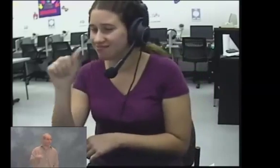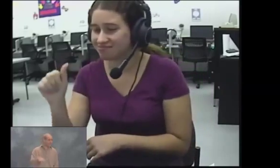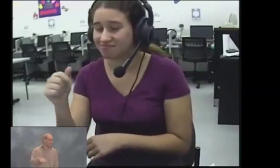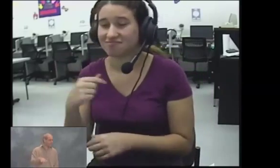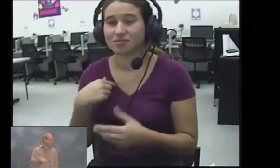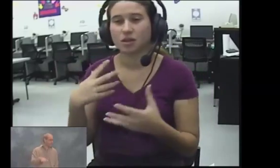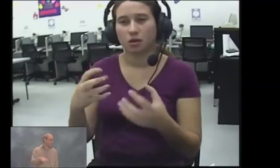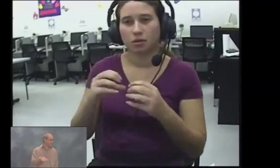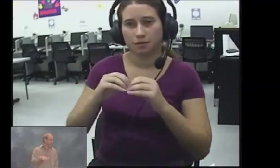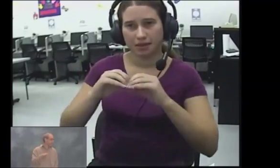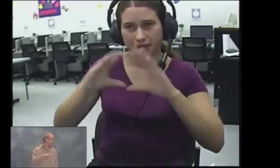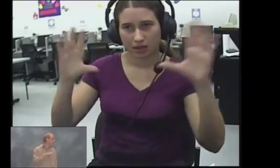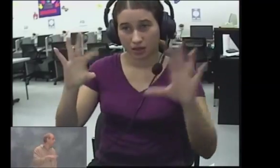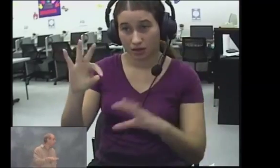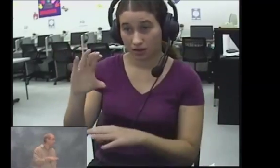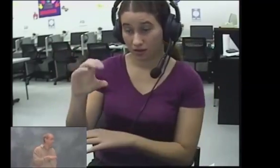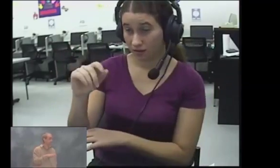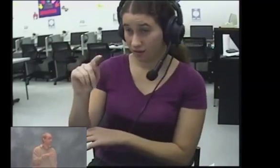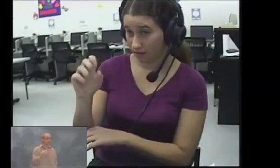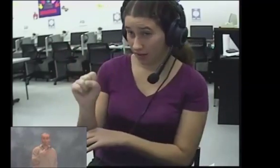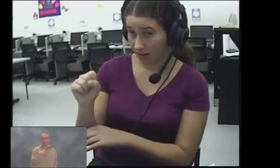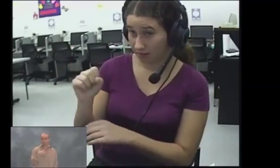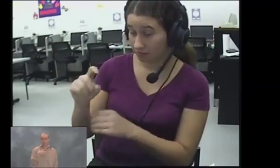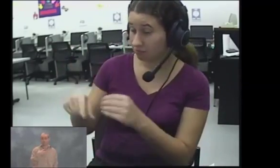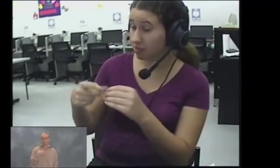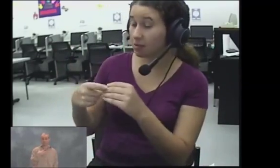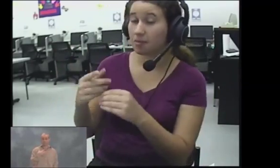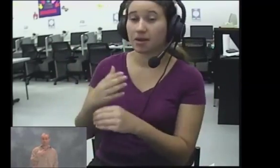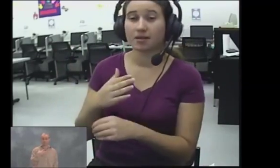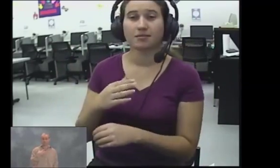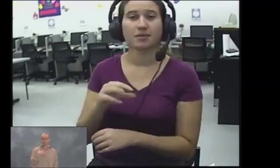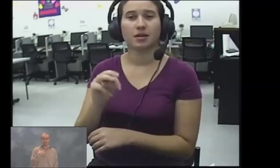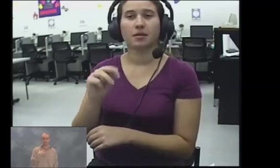say the facts, I'm not talking about Michael Mark's